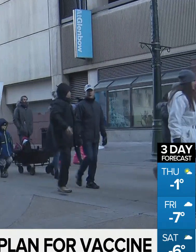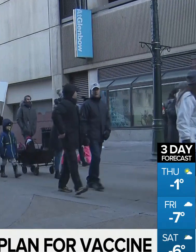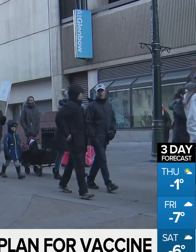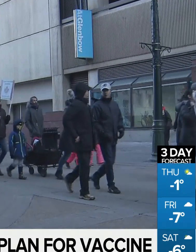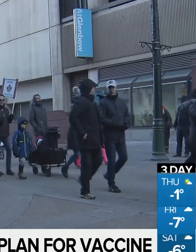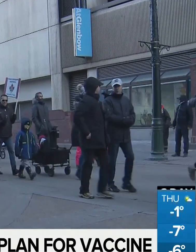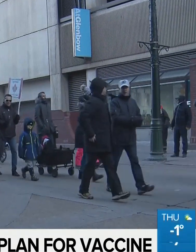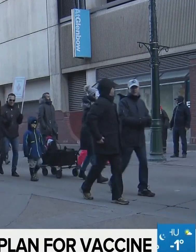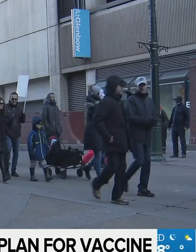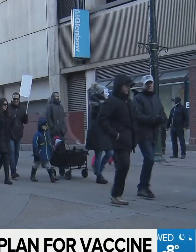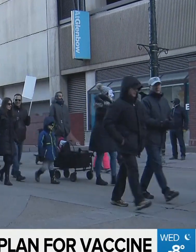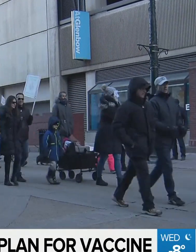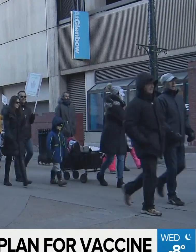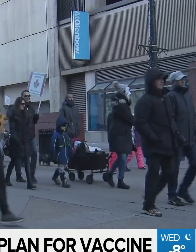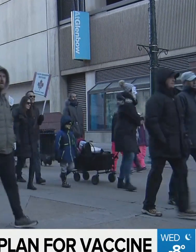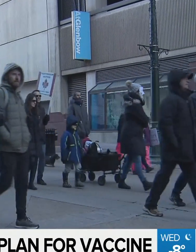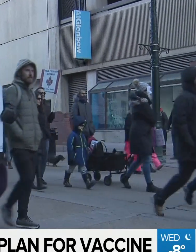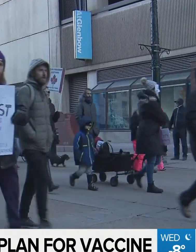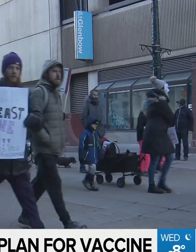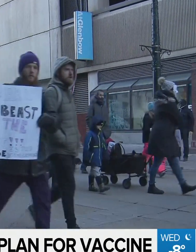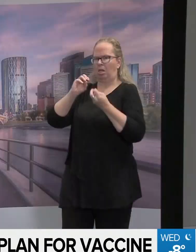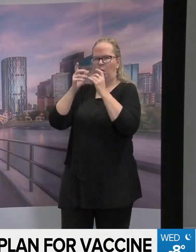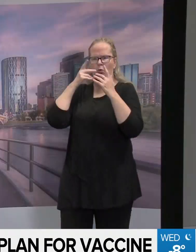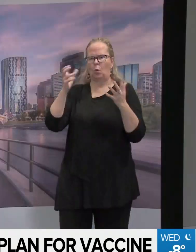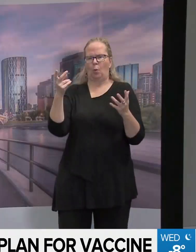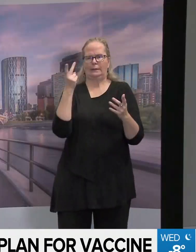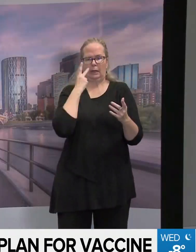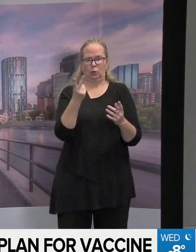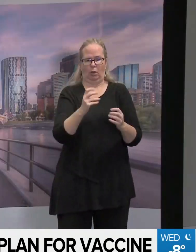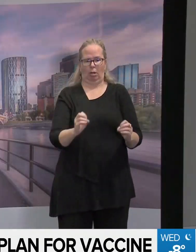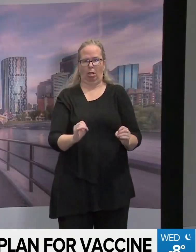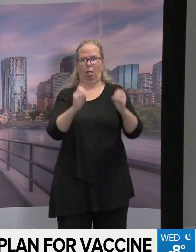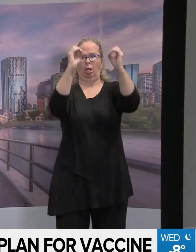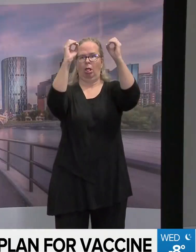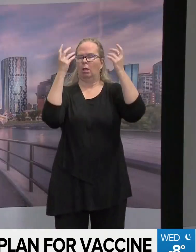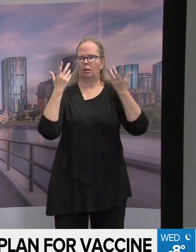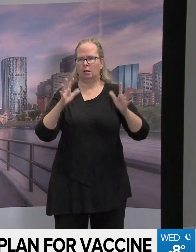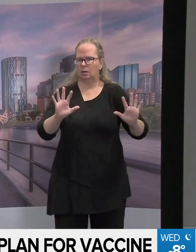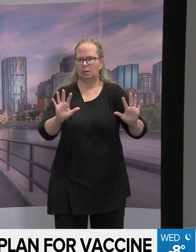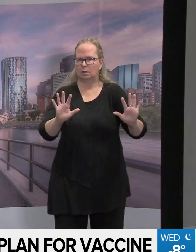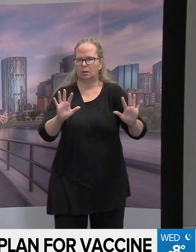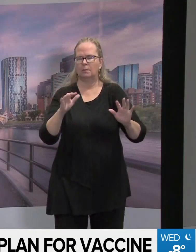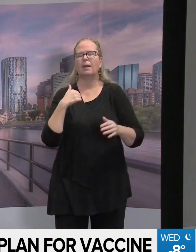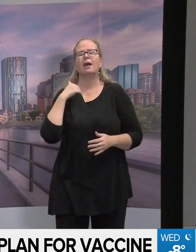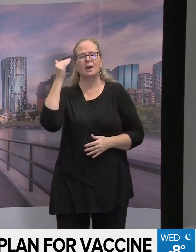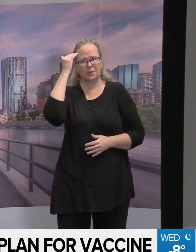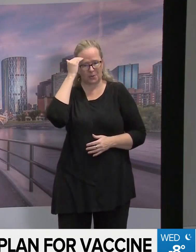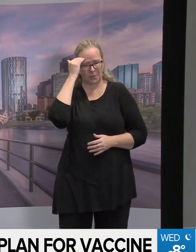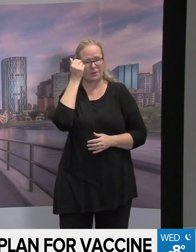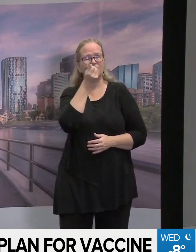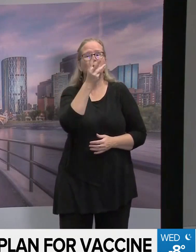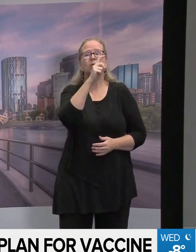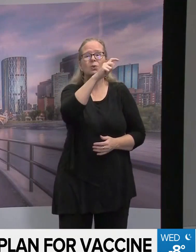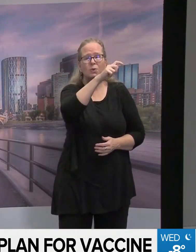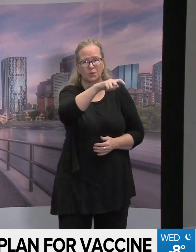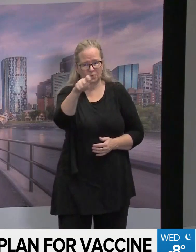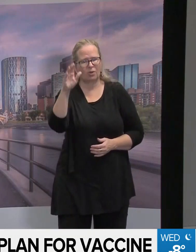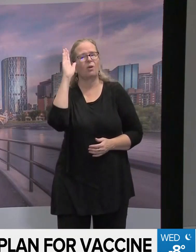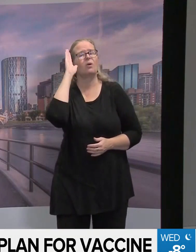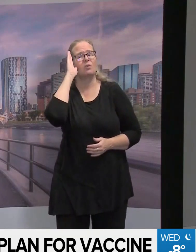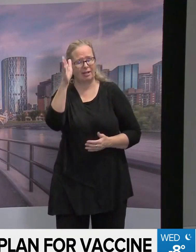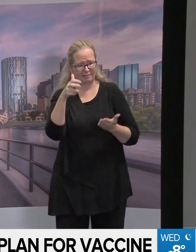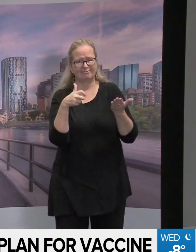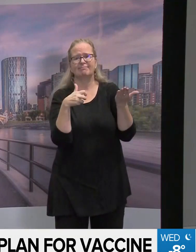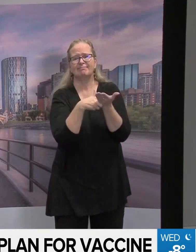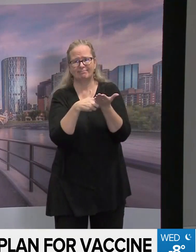from past protests. We will go after these people. We know who they are. We will ticket them as we need to. And we're encouraging them to stop being